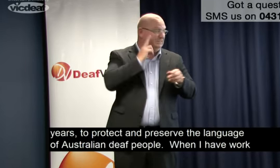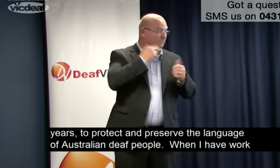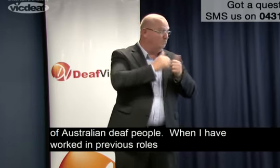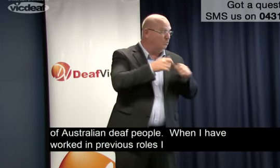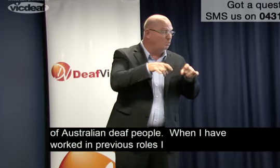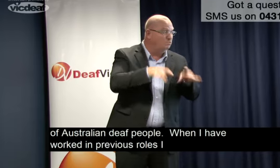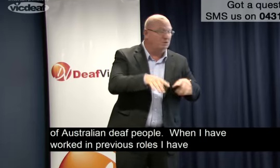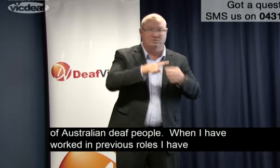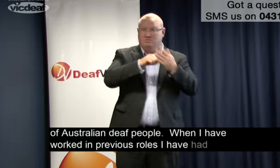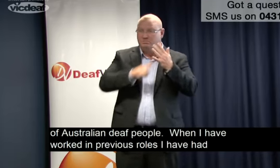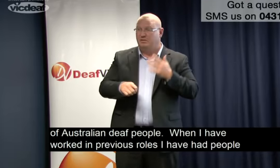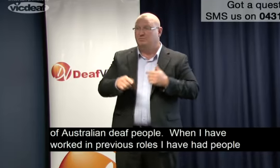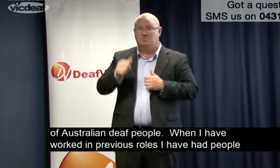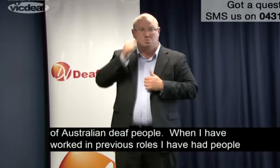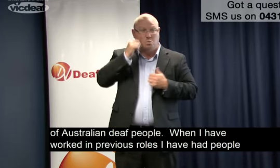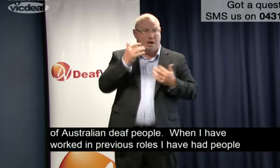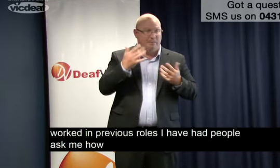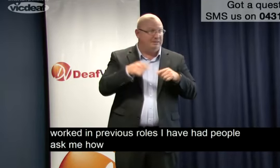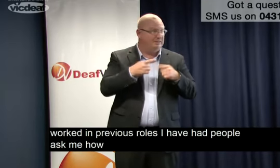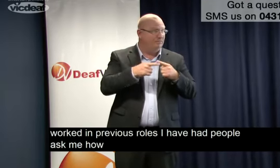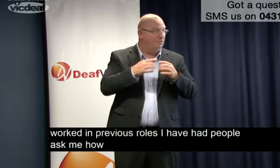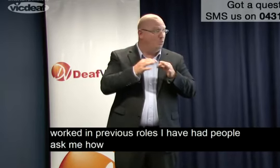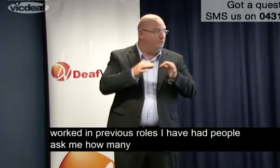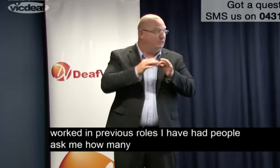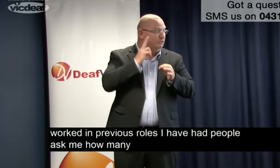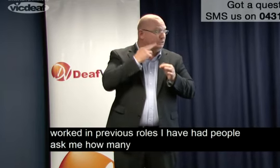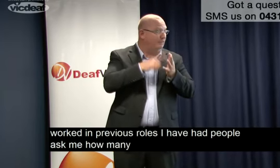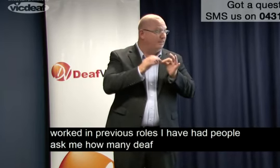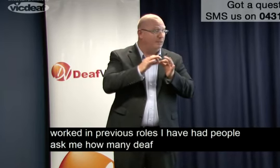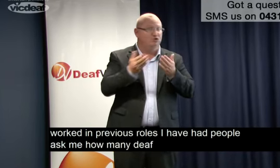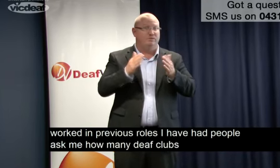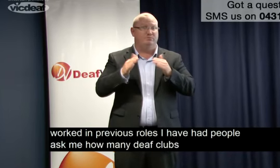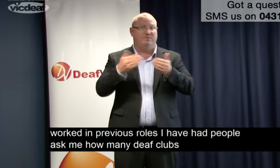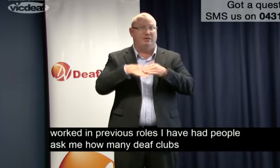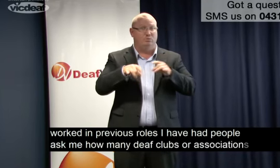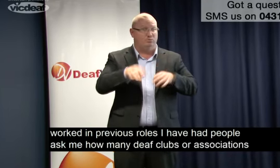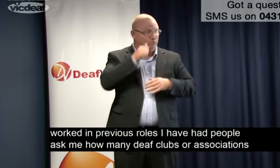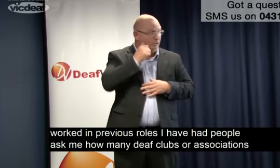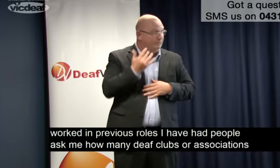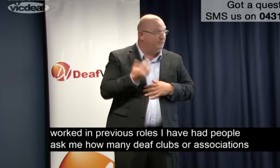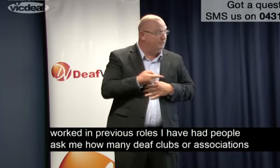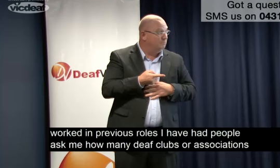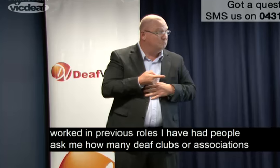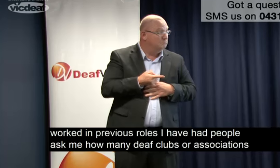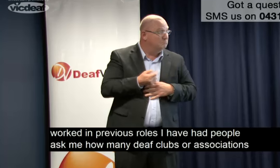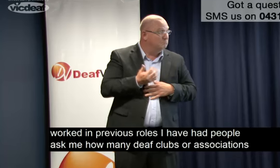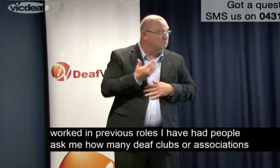are in Australia, including deaf sports. Do you know how many deaf organisations exist or clubs that are provided? Do you know the